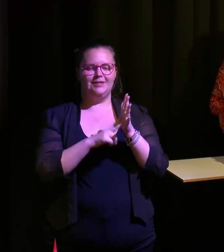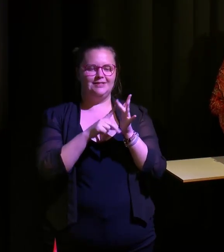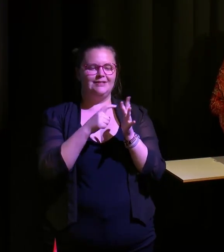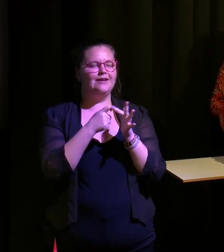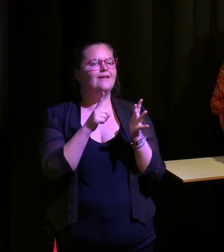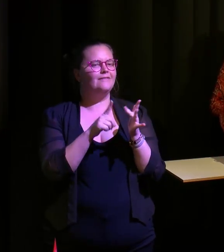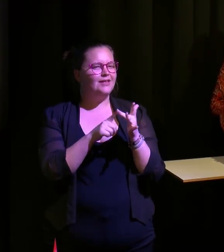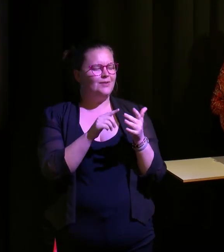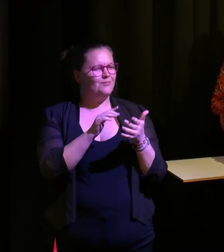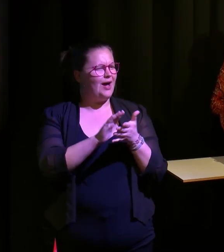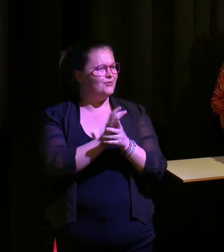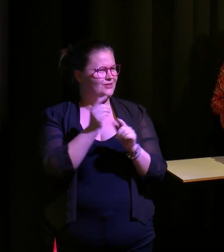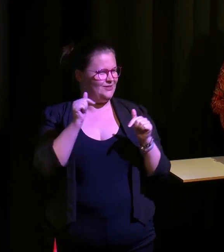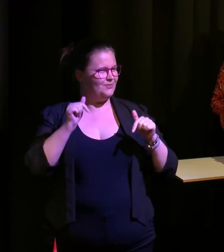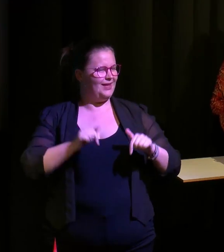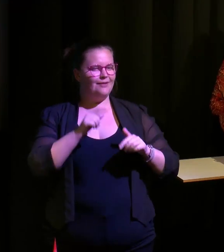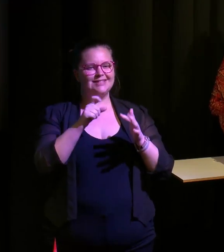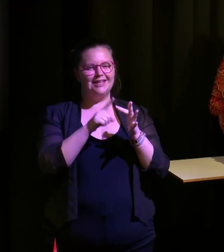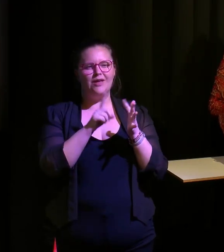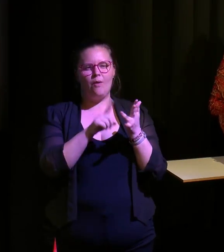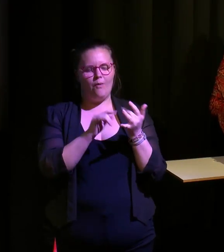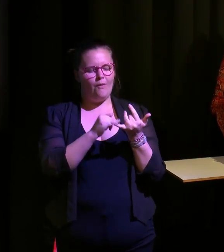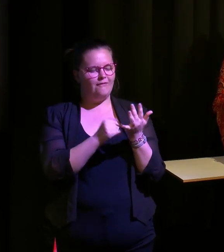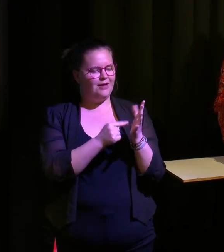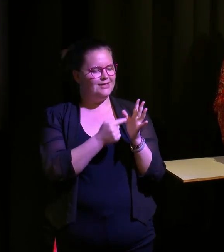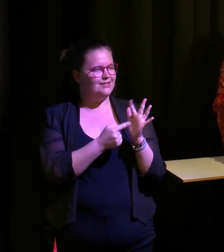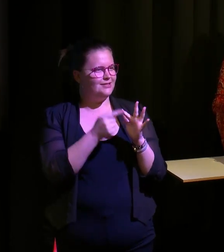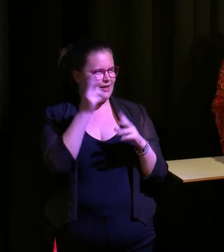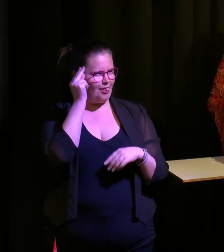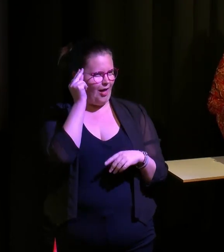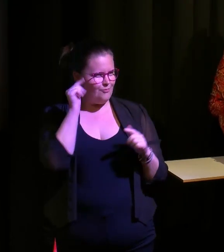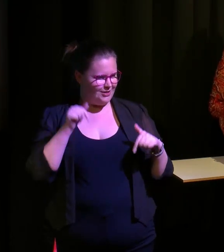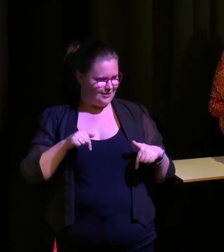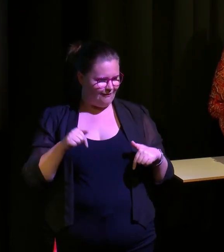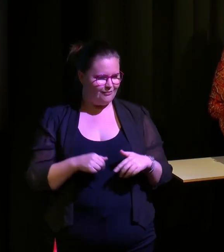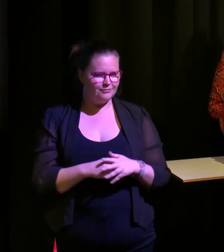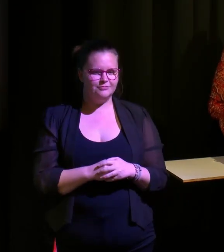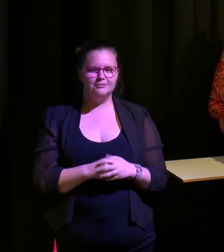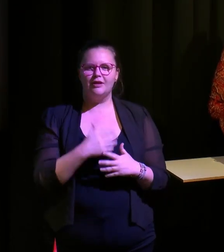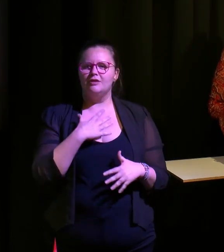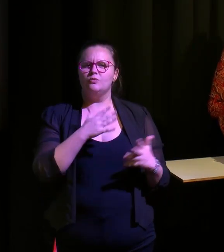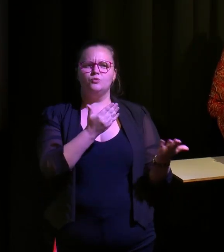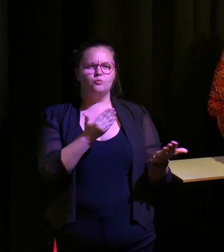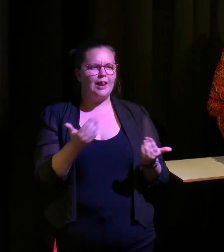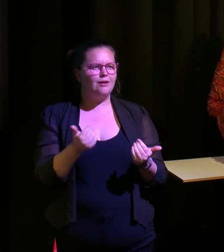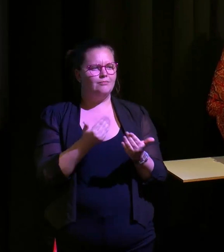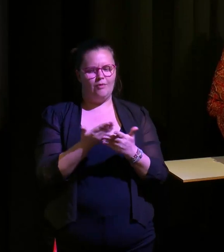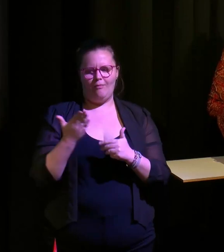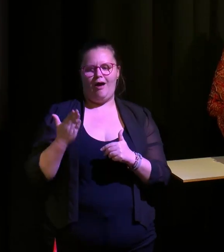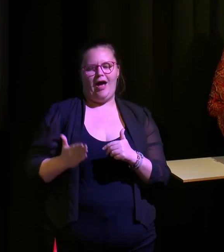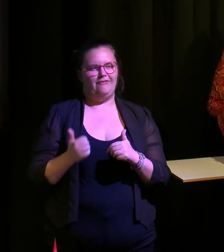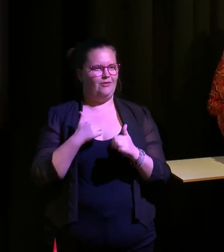to be the State Librarian and CEO here at the State Library of Queensland, your State Library. And I'd like to welcome you on behalf of my colleagues